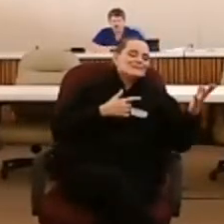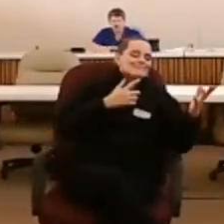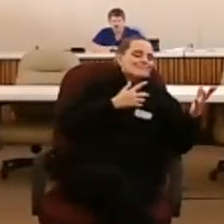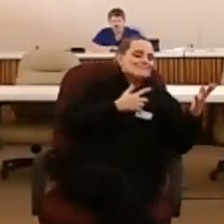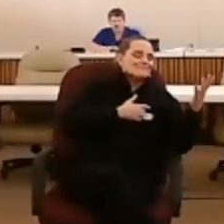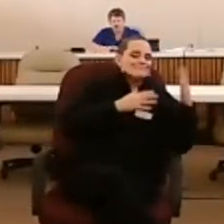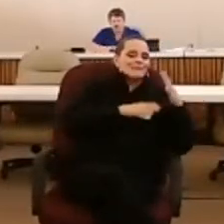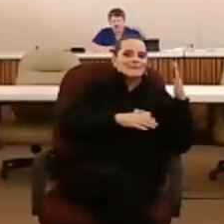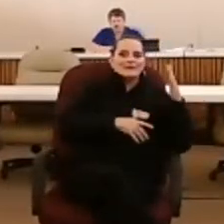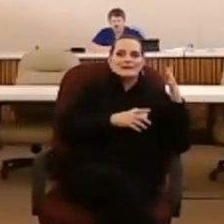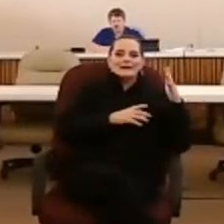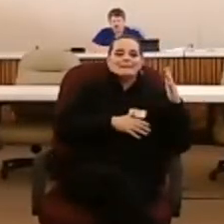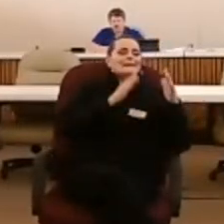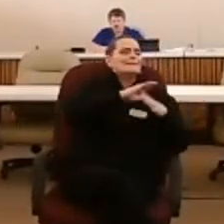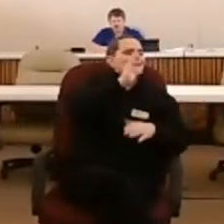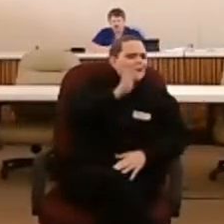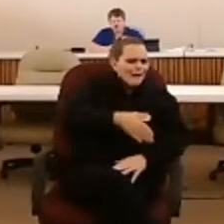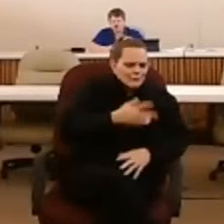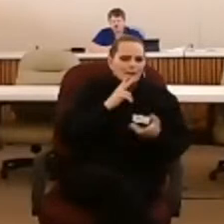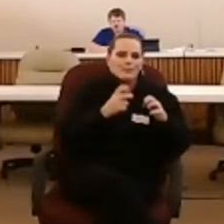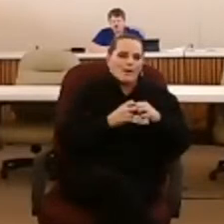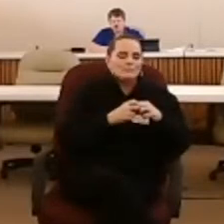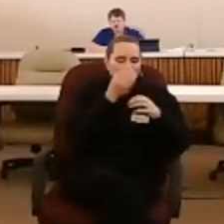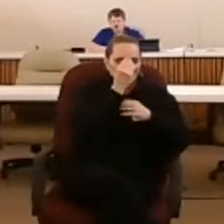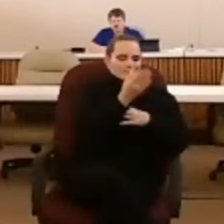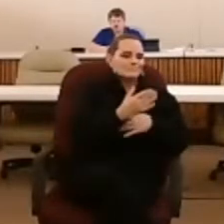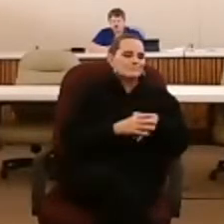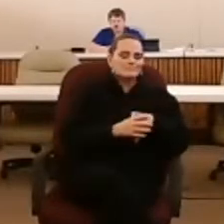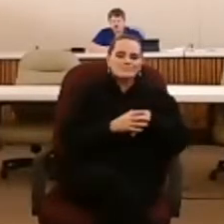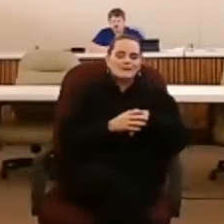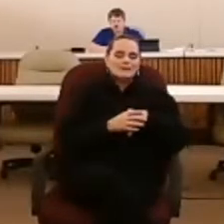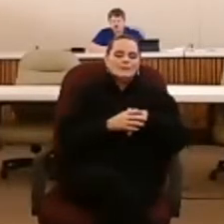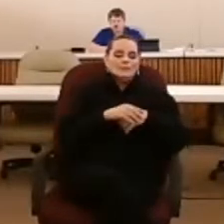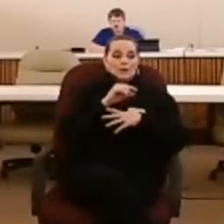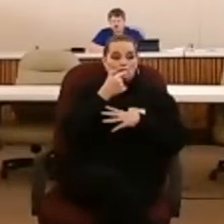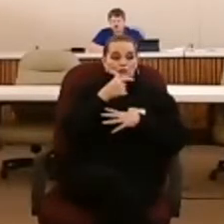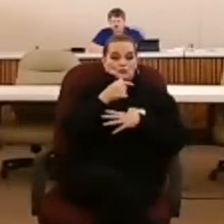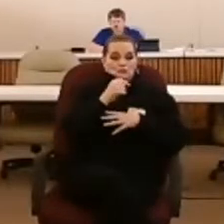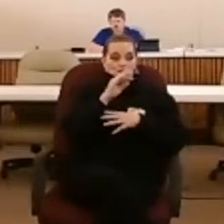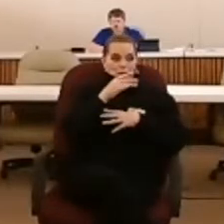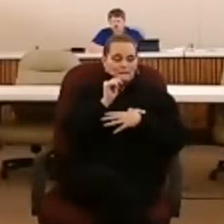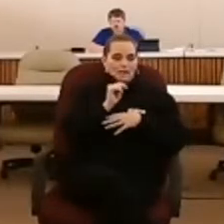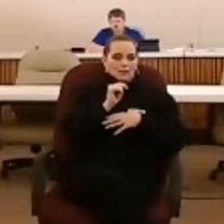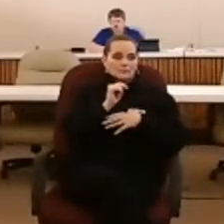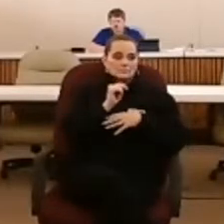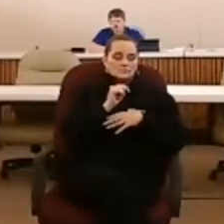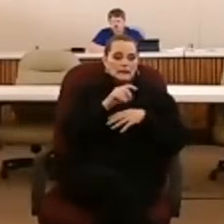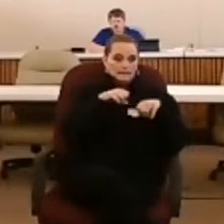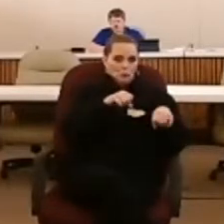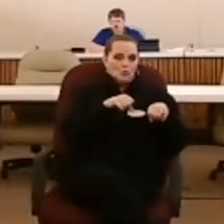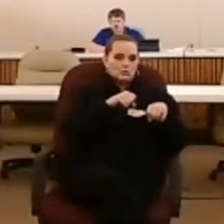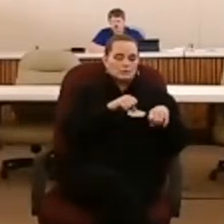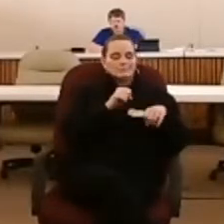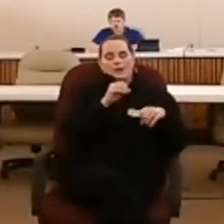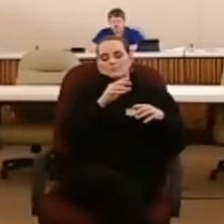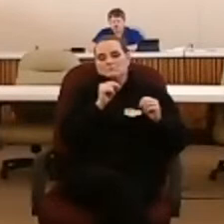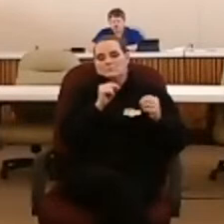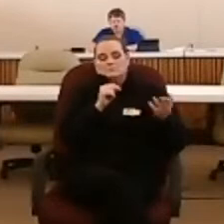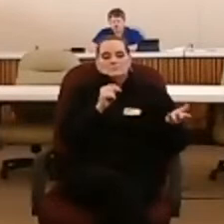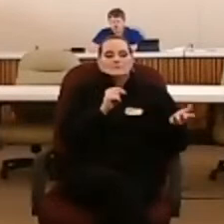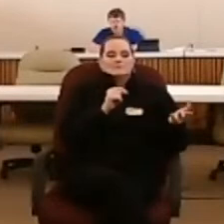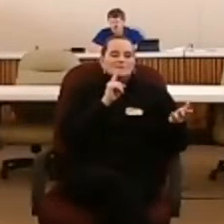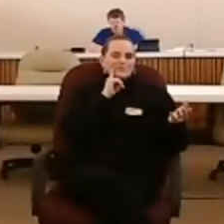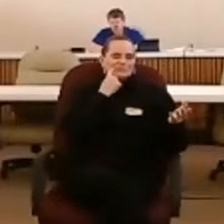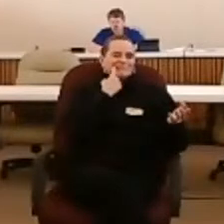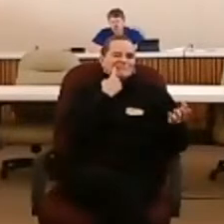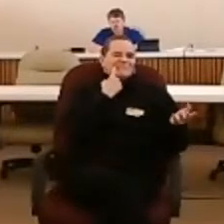say is that's never been an issue, the green belt getting mowed. But just this